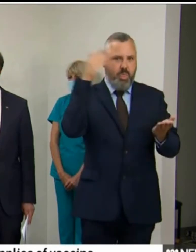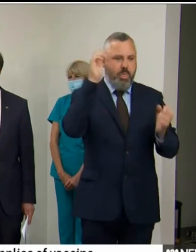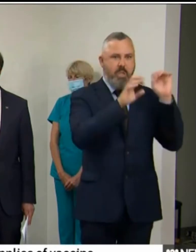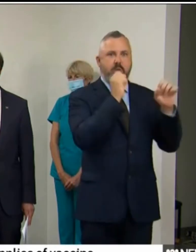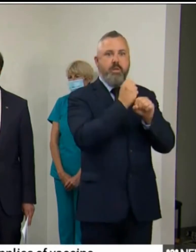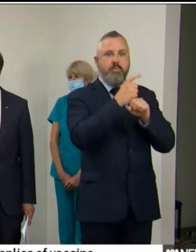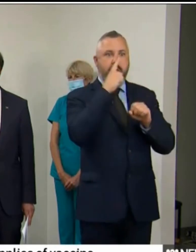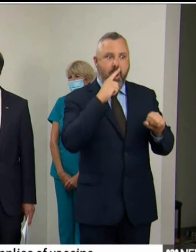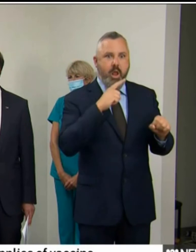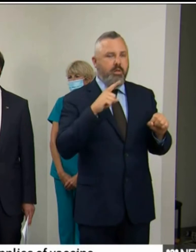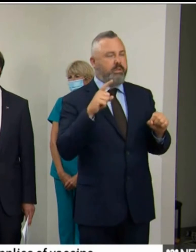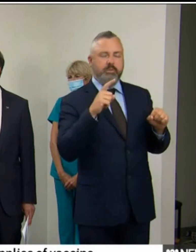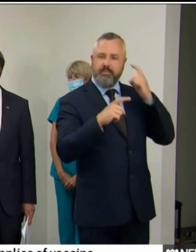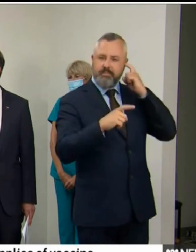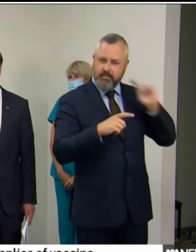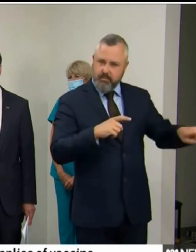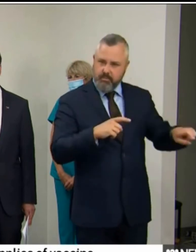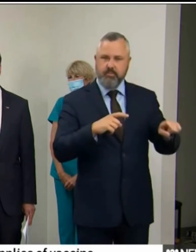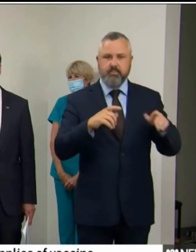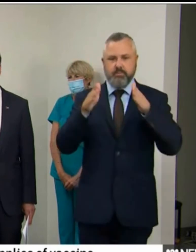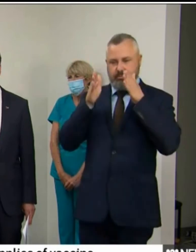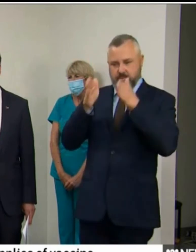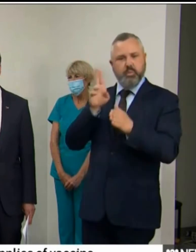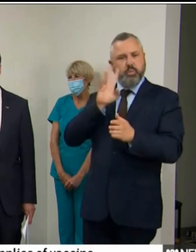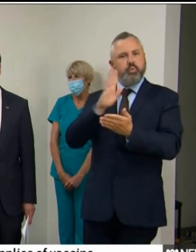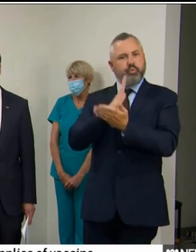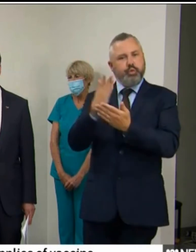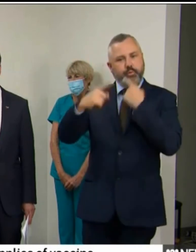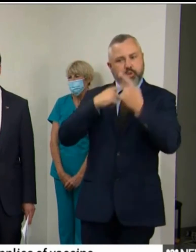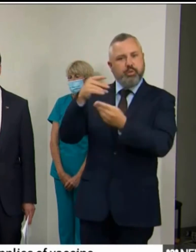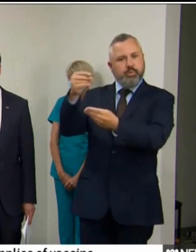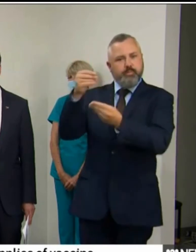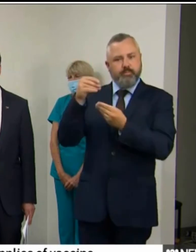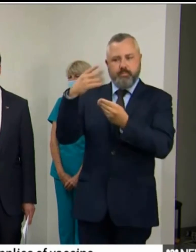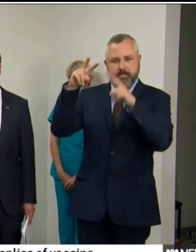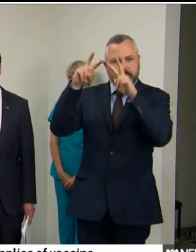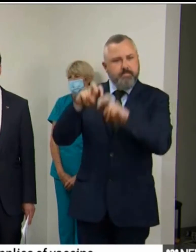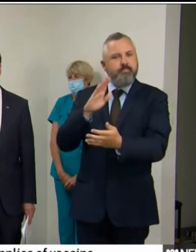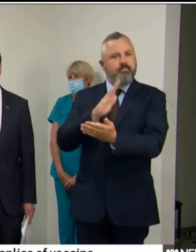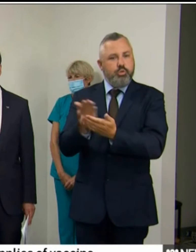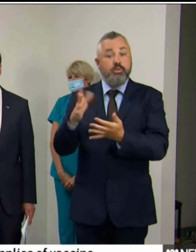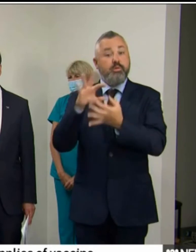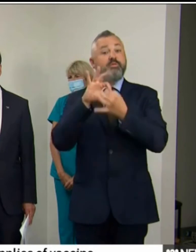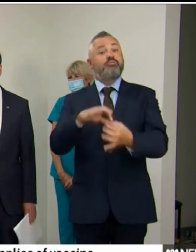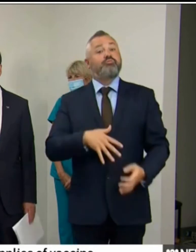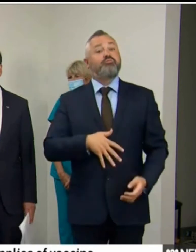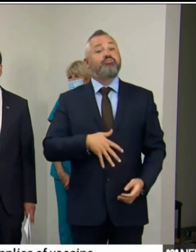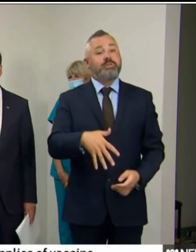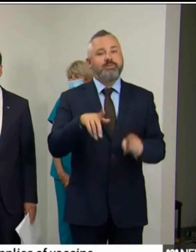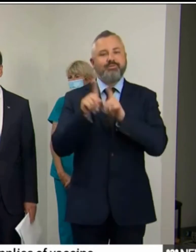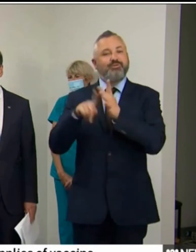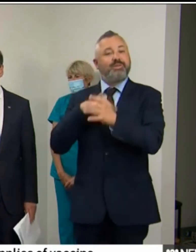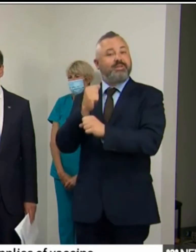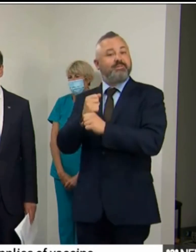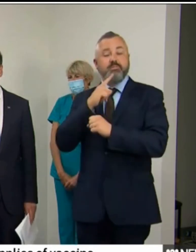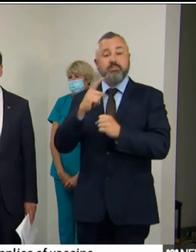find. So go to the trusted sources. Just in terms of pregnancy, I think, as Ms Gillard said, there is no evidence that these vaccines are